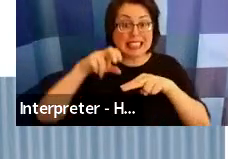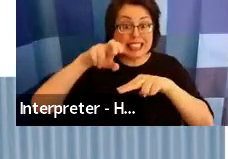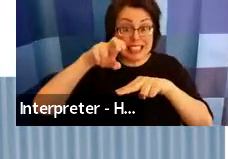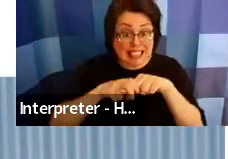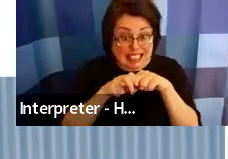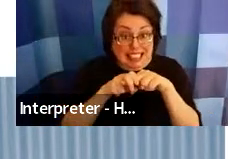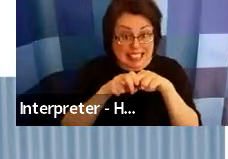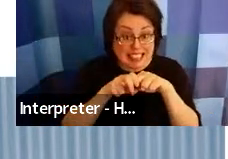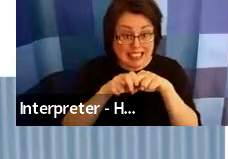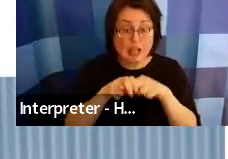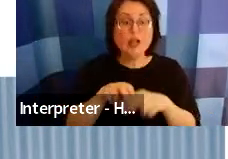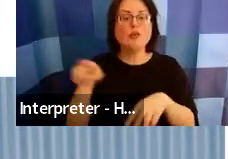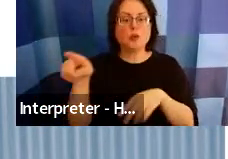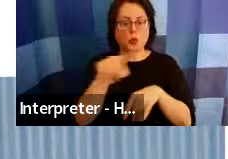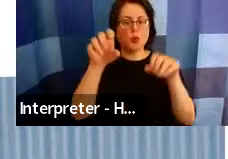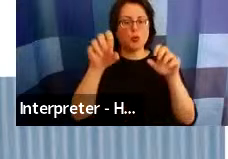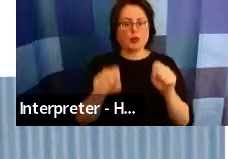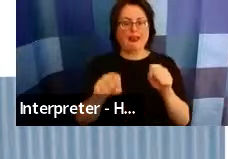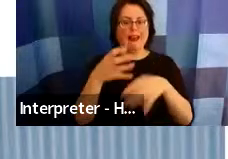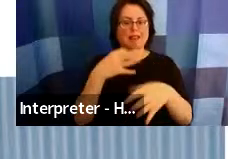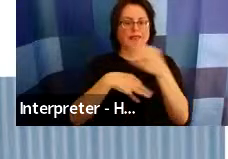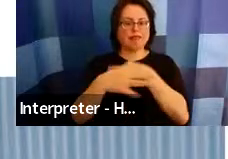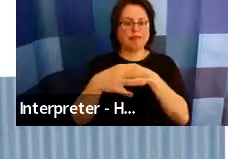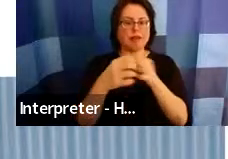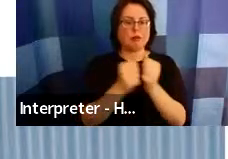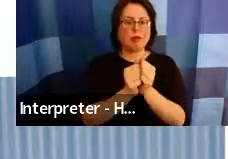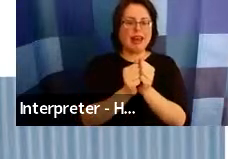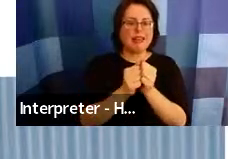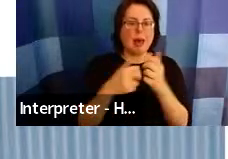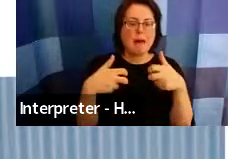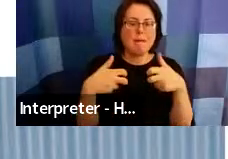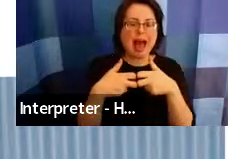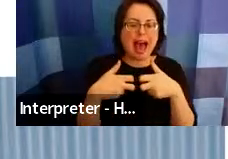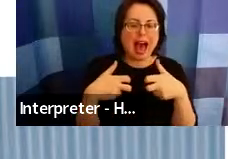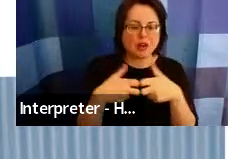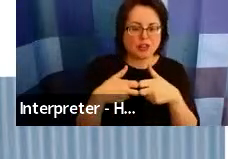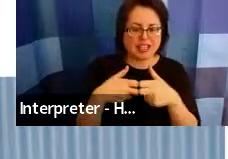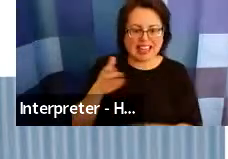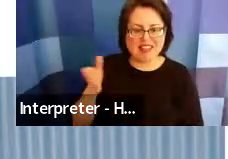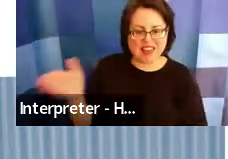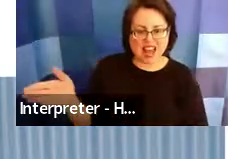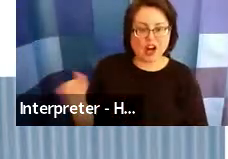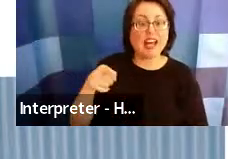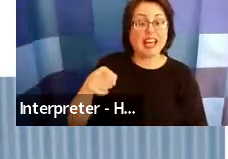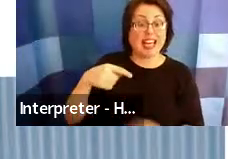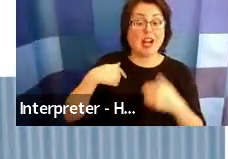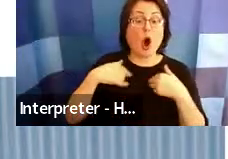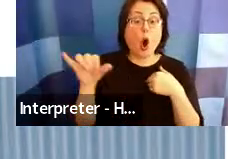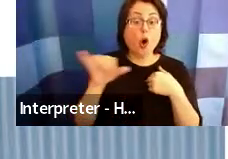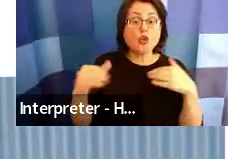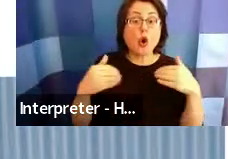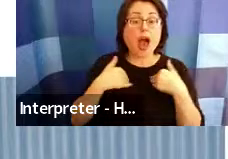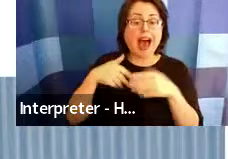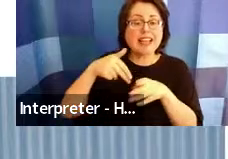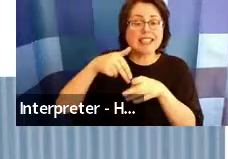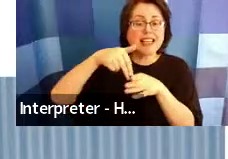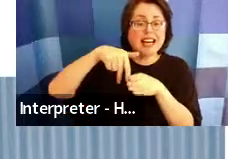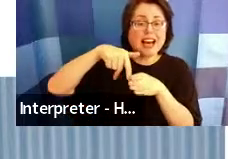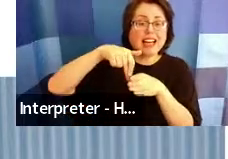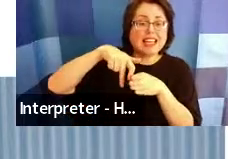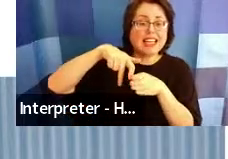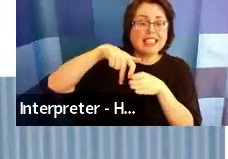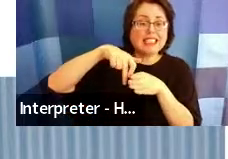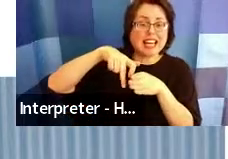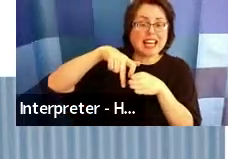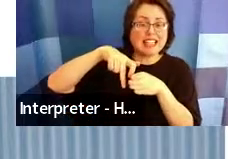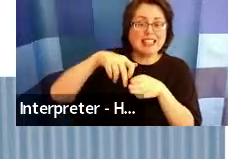to access the swappable battery compartment. The scooter is parked upright on a double kickstand. The single column of text is titled About the Seated